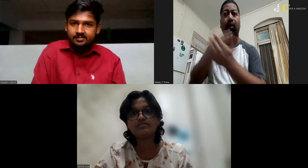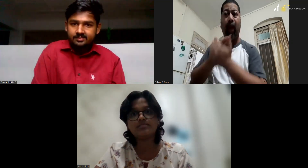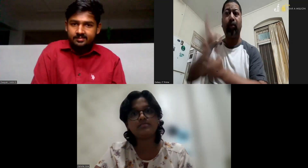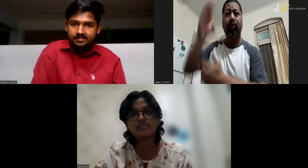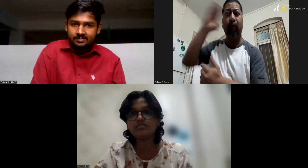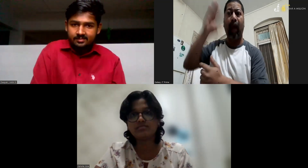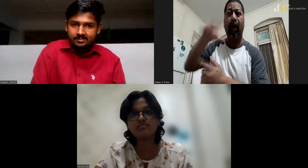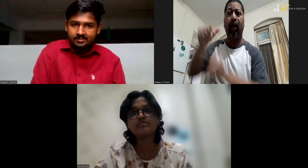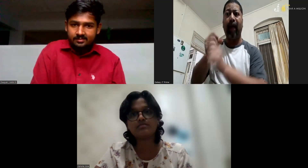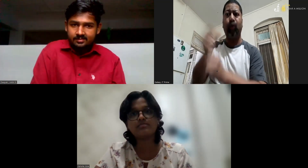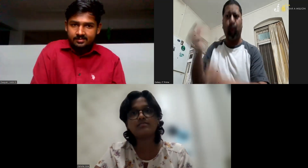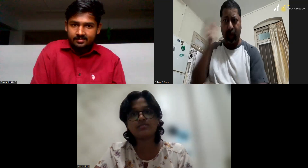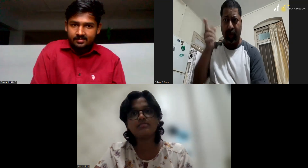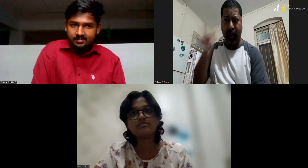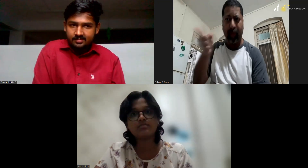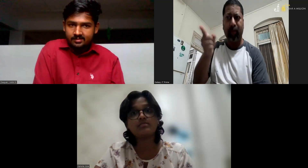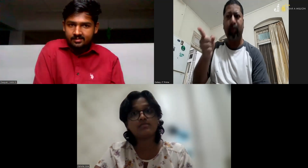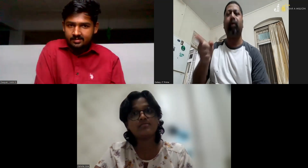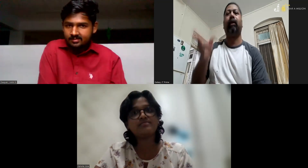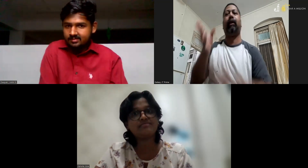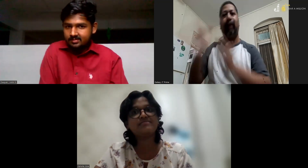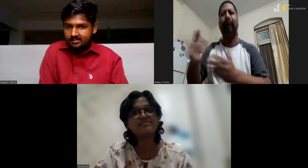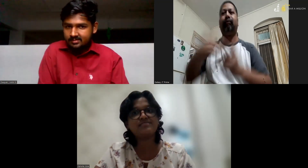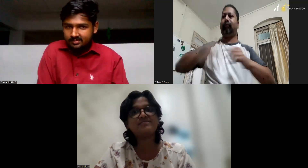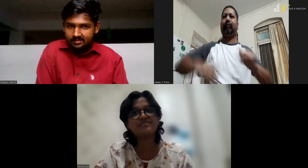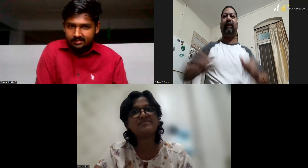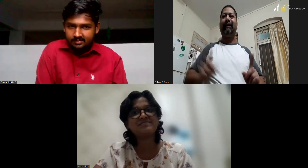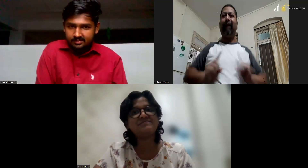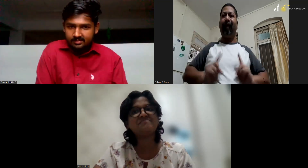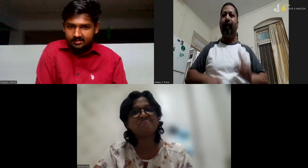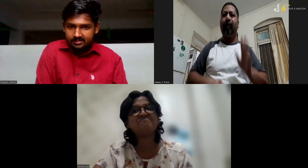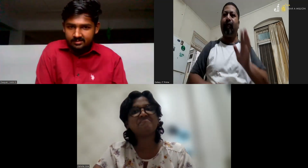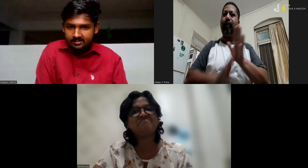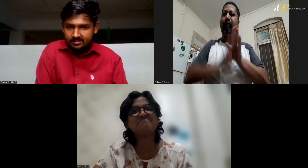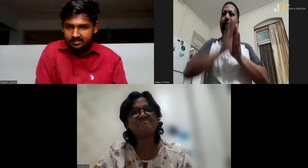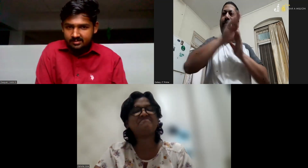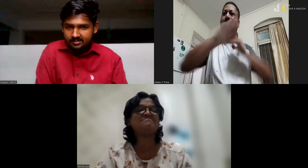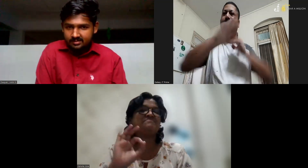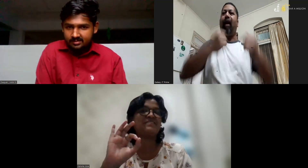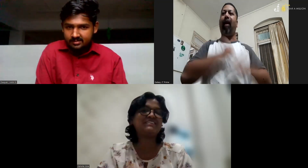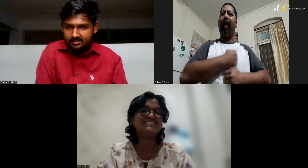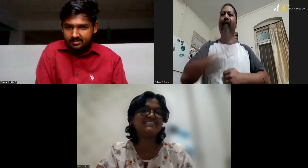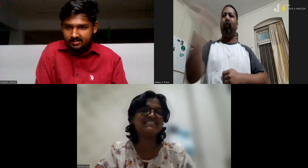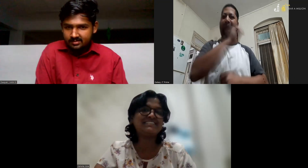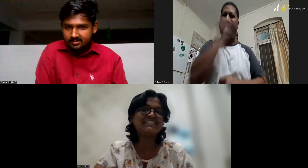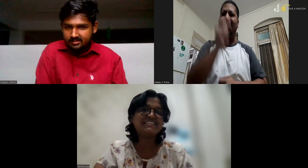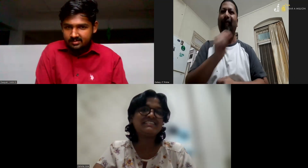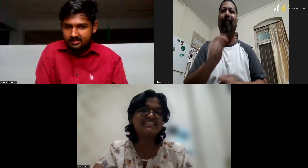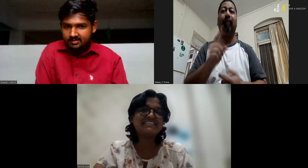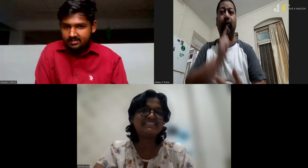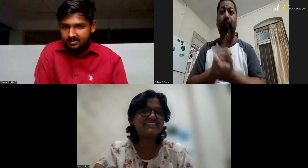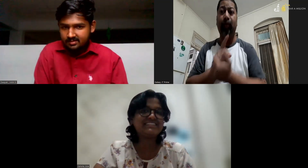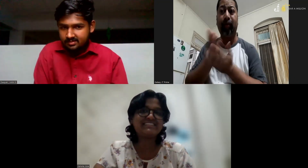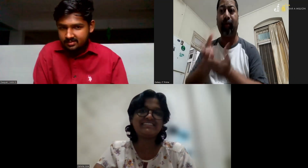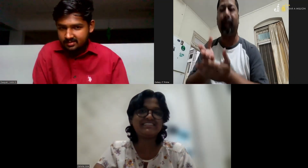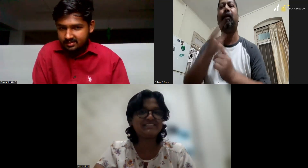So there are many people who are really doing great, So it's like other officials,